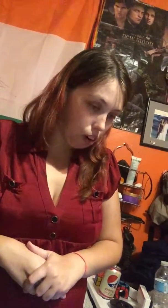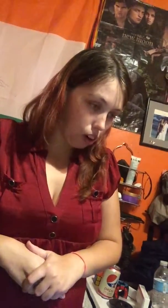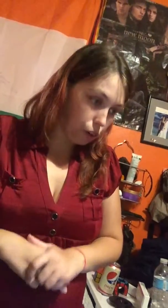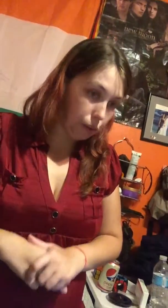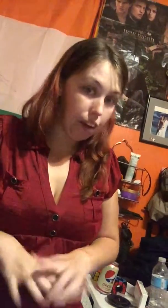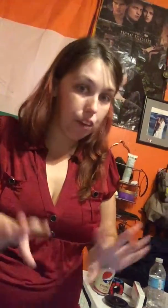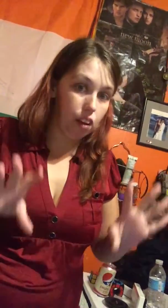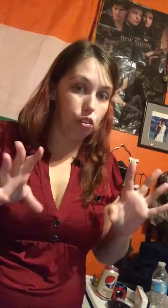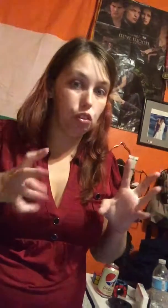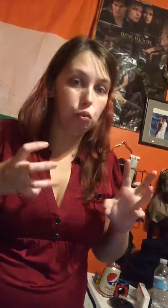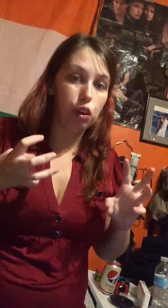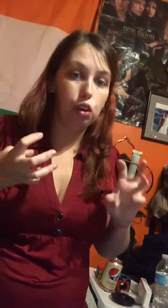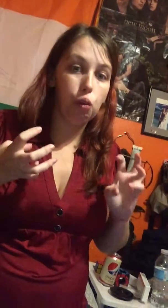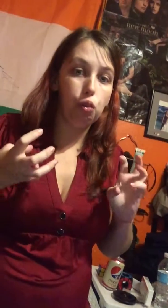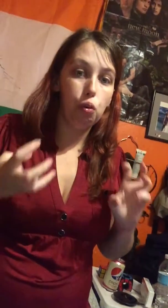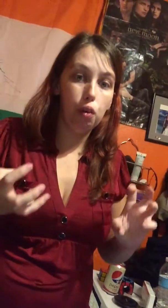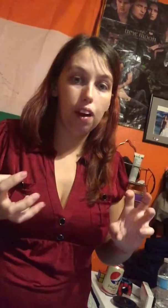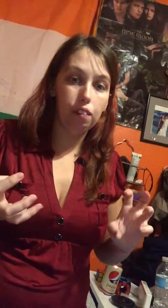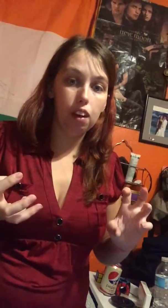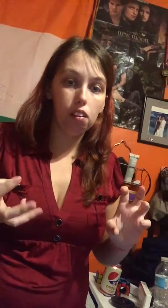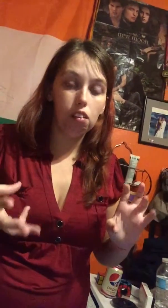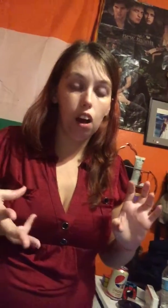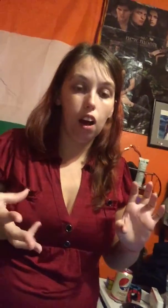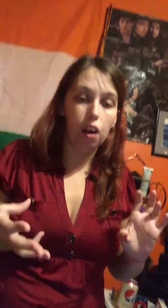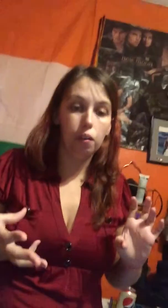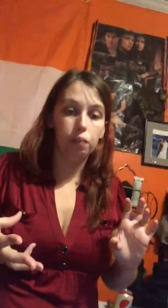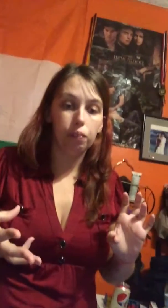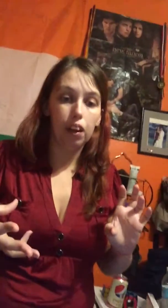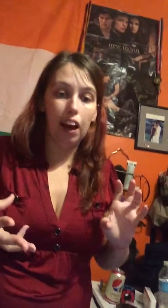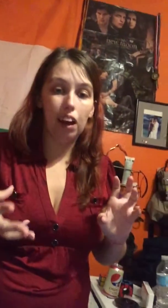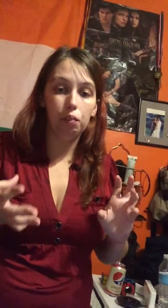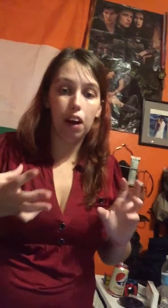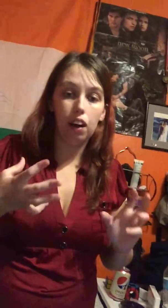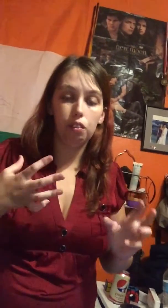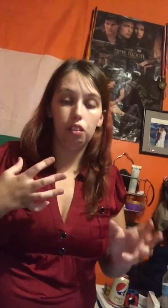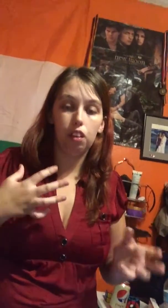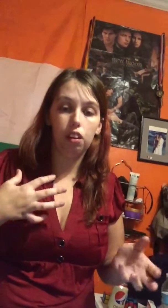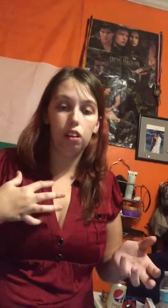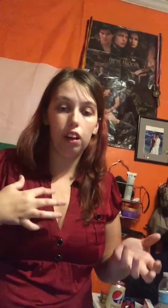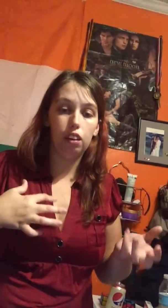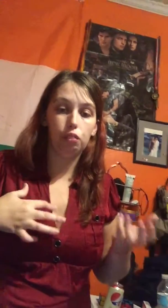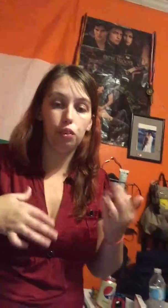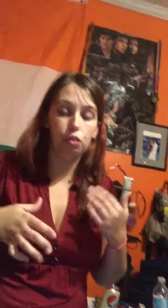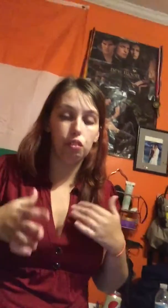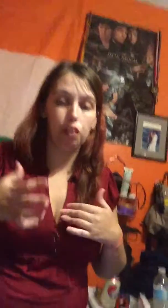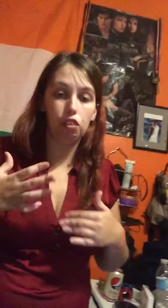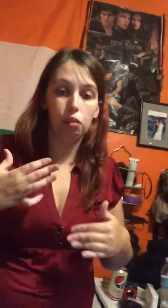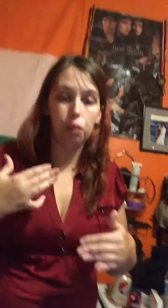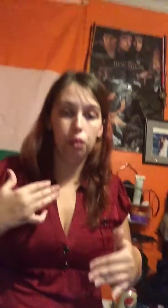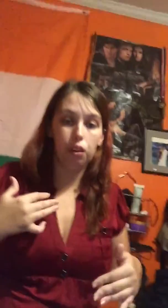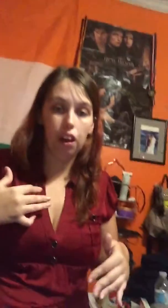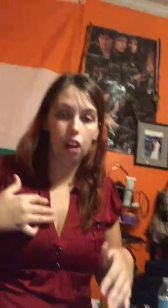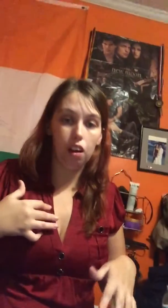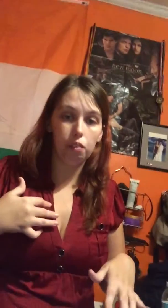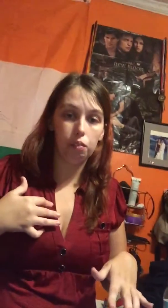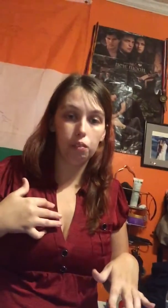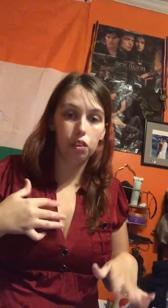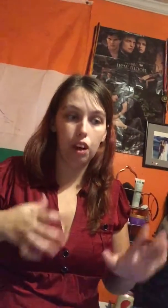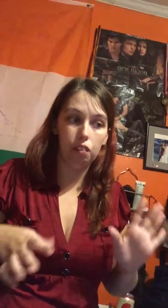For cravings, there's really no new cravings. I am kind of still in the fruits and vegetable craving